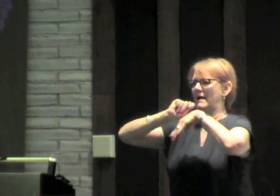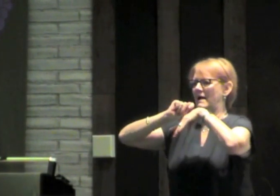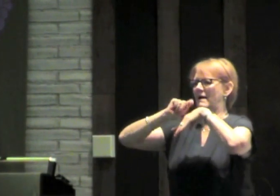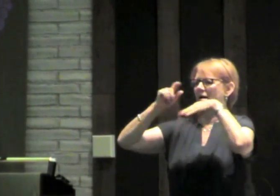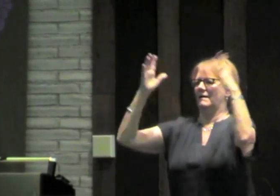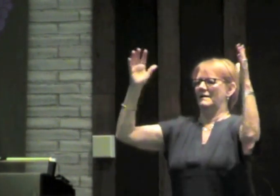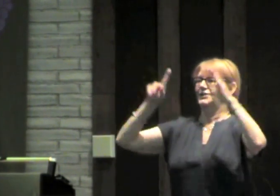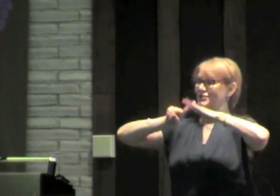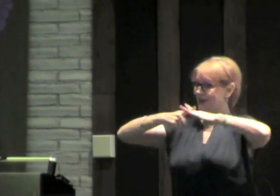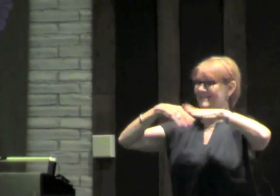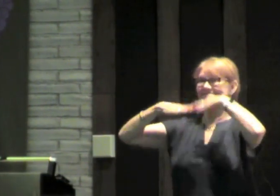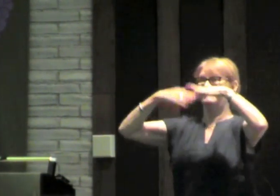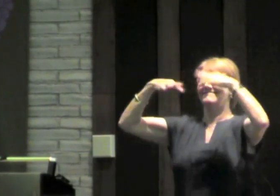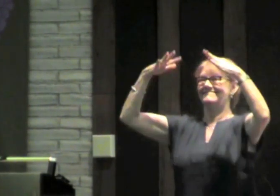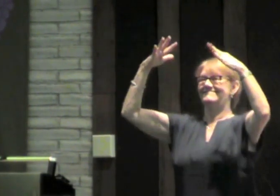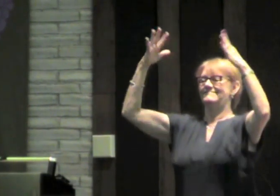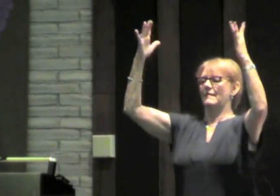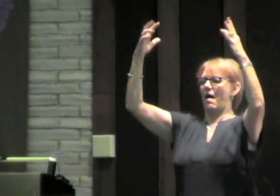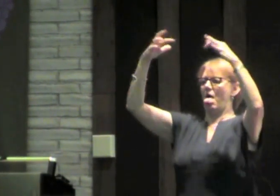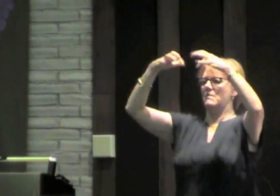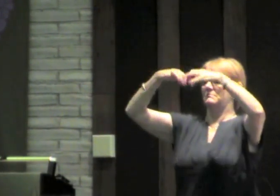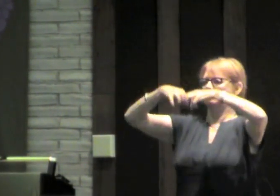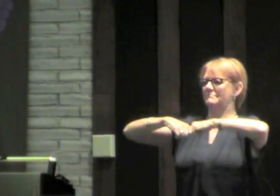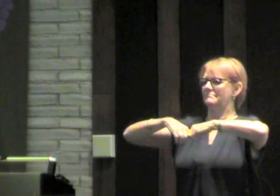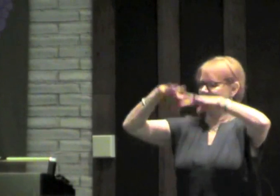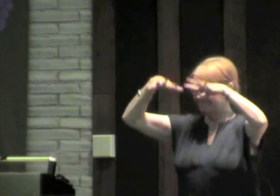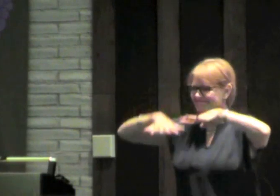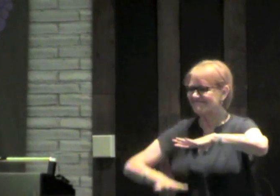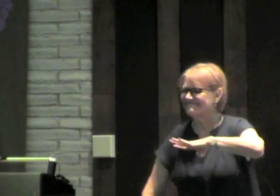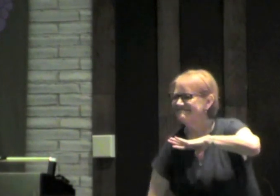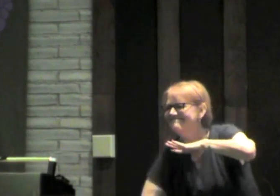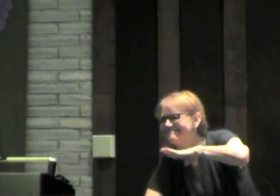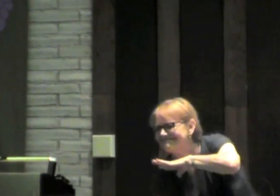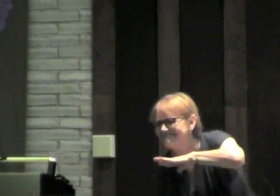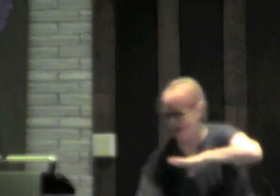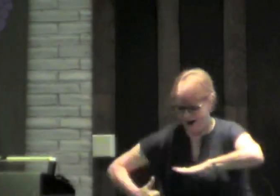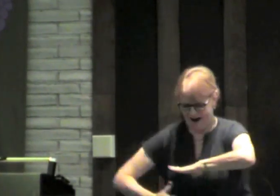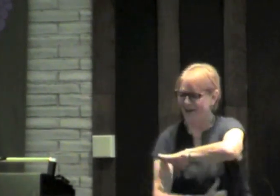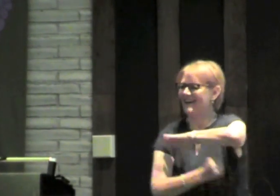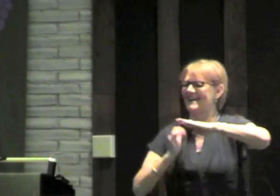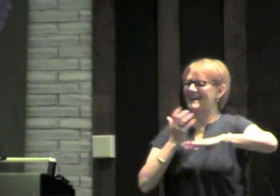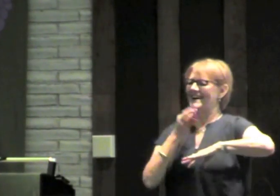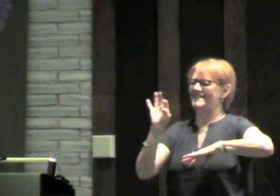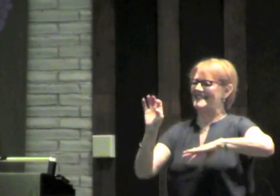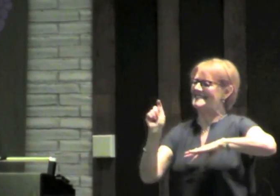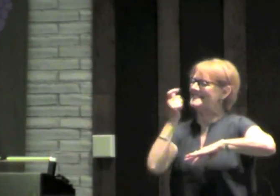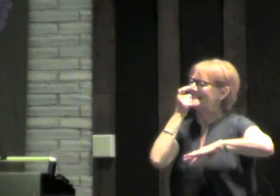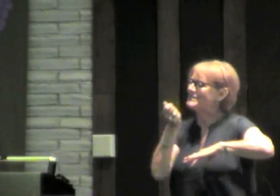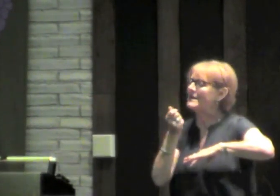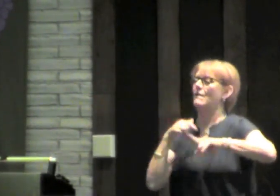So there was a beautiful picture of the temple there, and they started to reconstruct it, and then it was destroyed again. And so it was